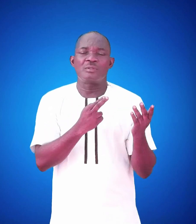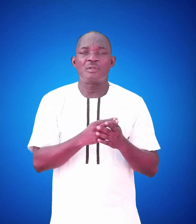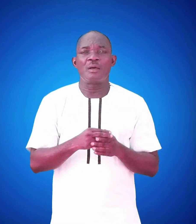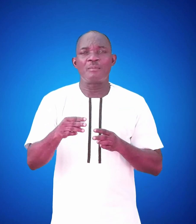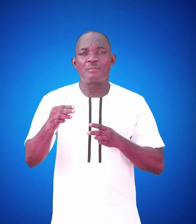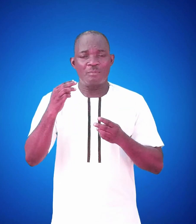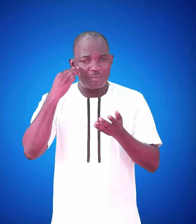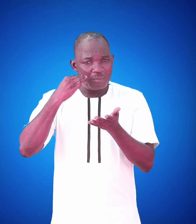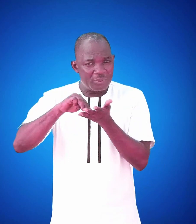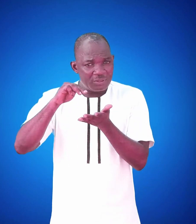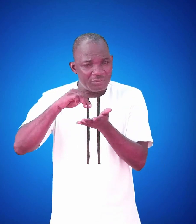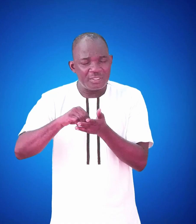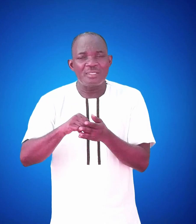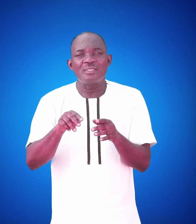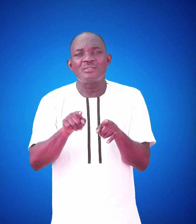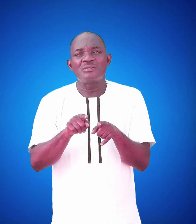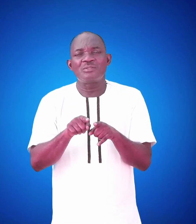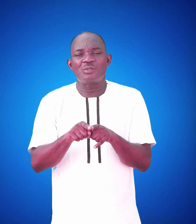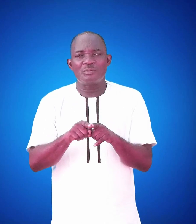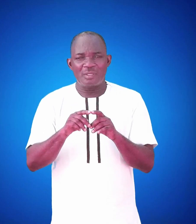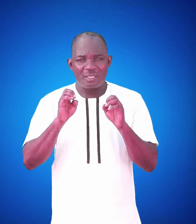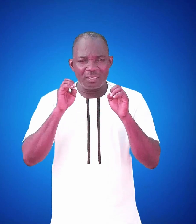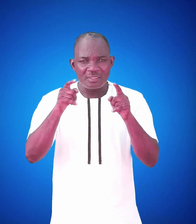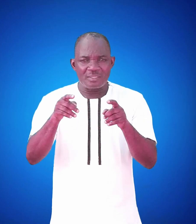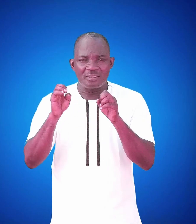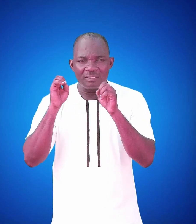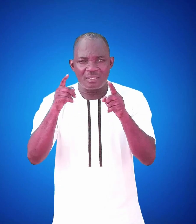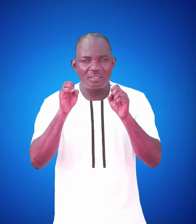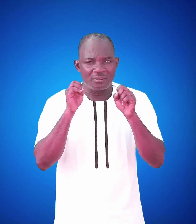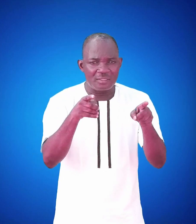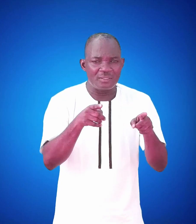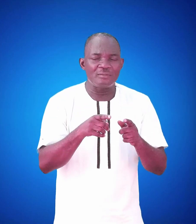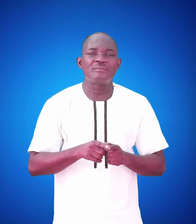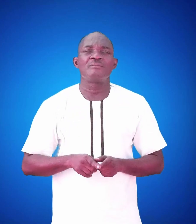co-responsibility monitoring and sensitization,